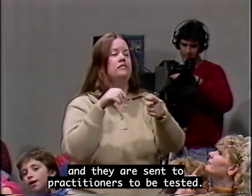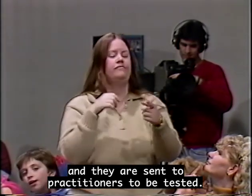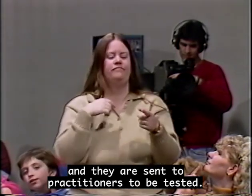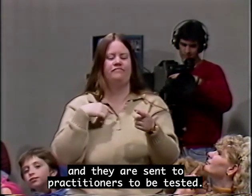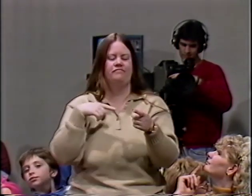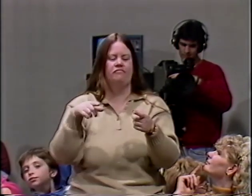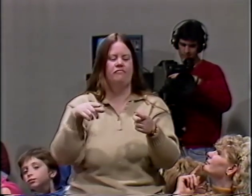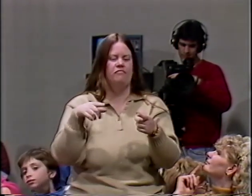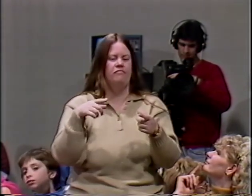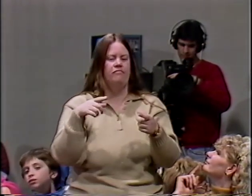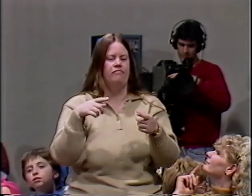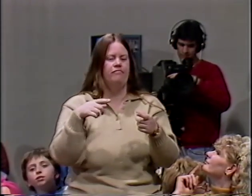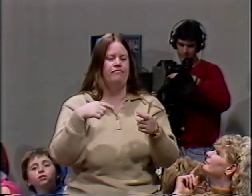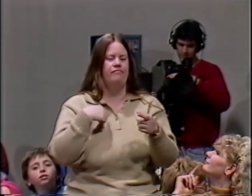tested.